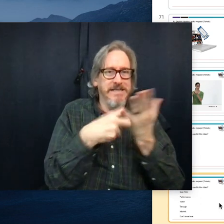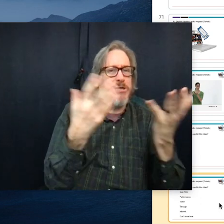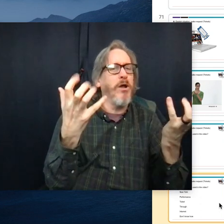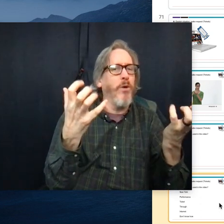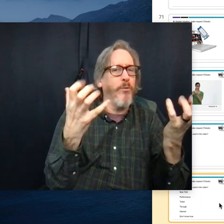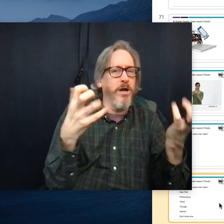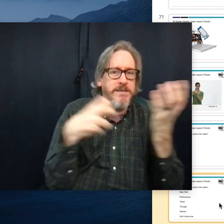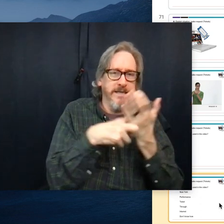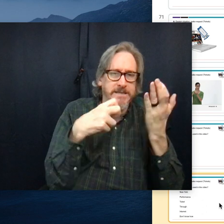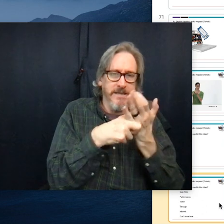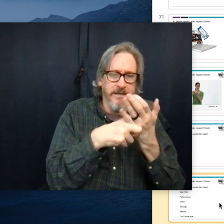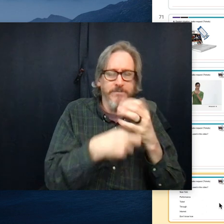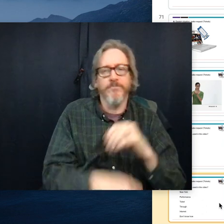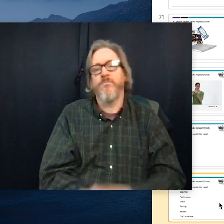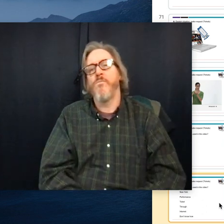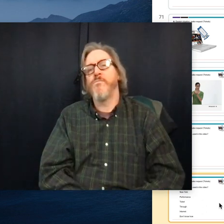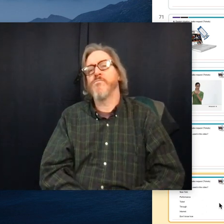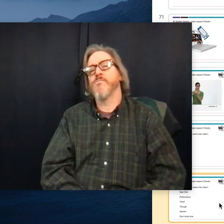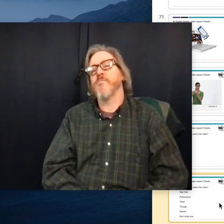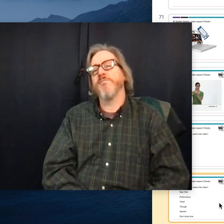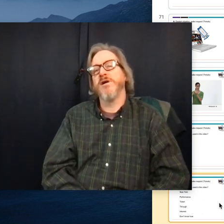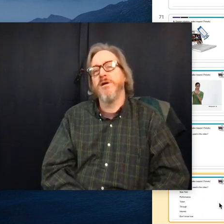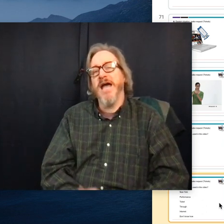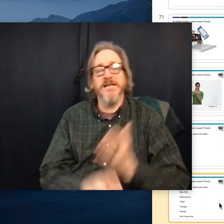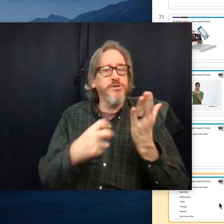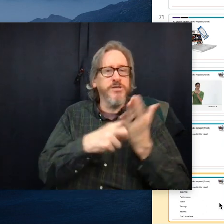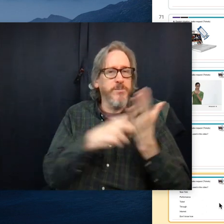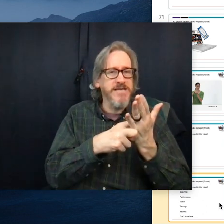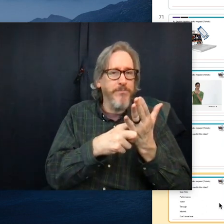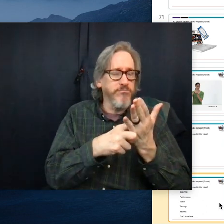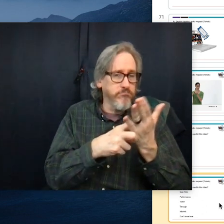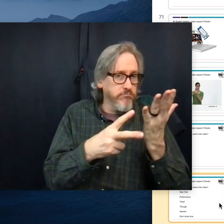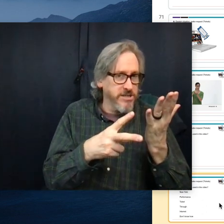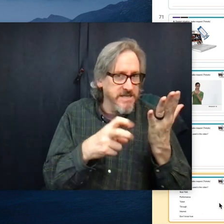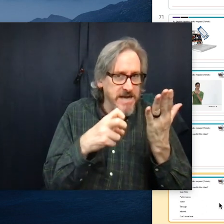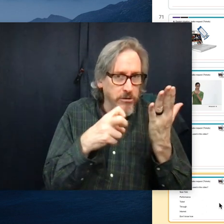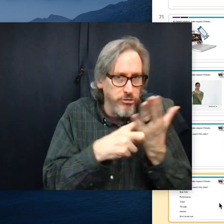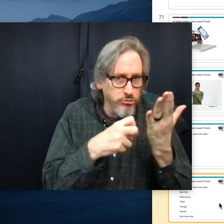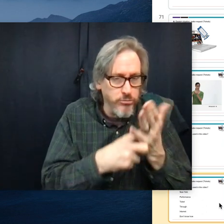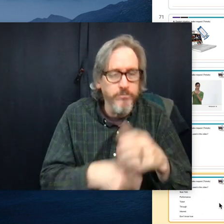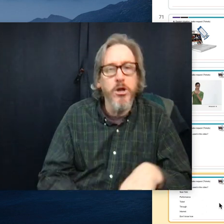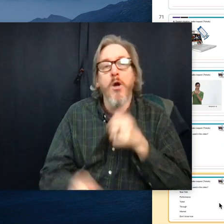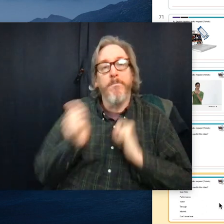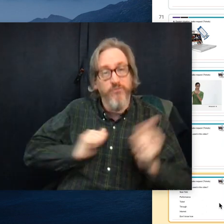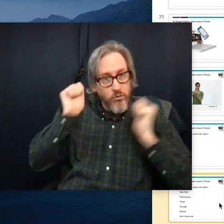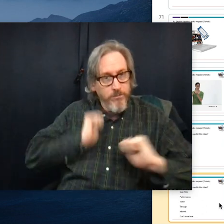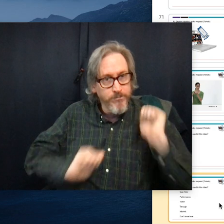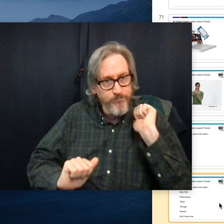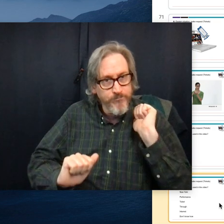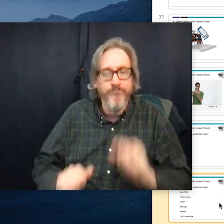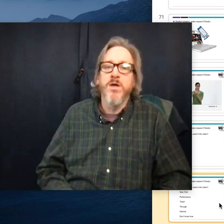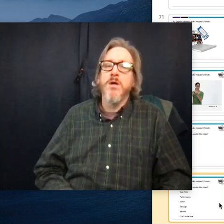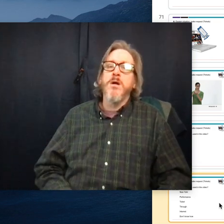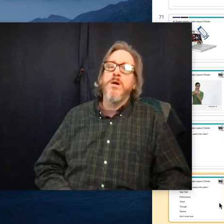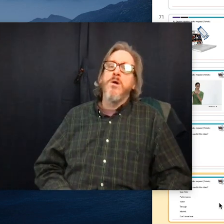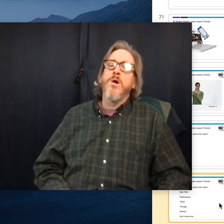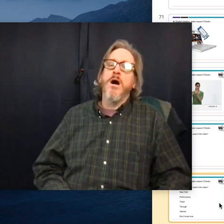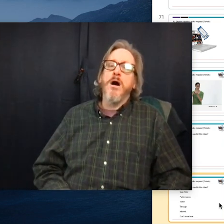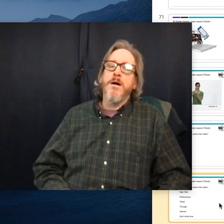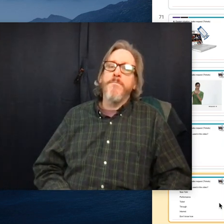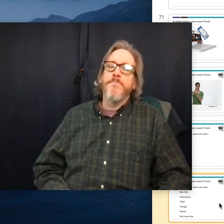situation, decline, and give a reason. So he's going to ask the same question about the restaurant, give a response back that's,